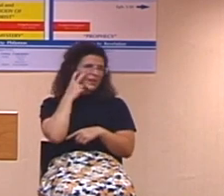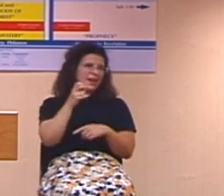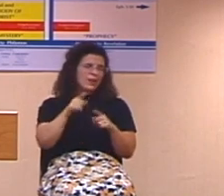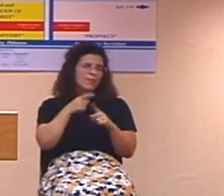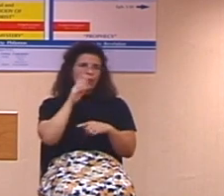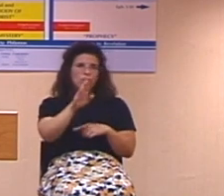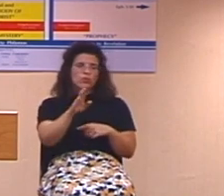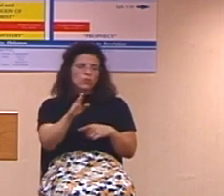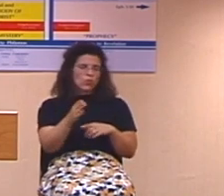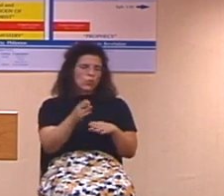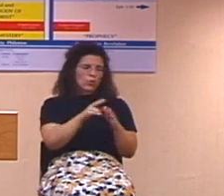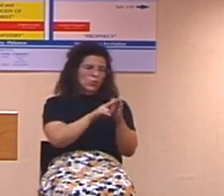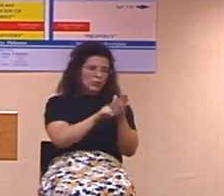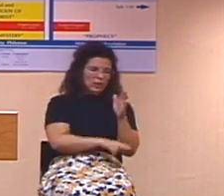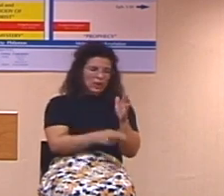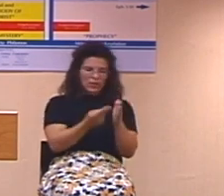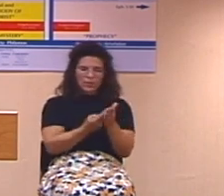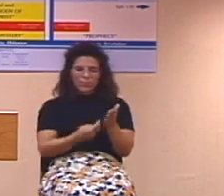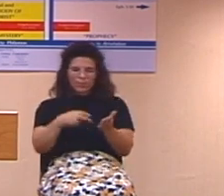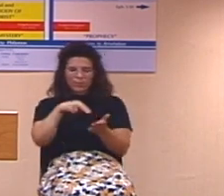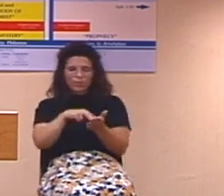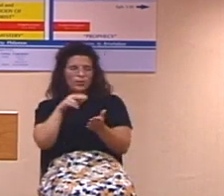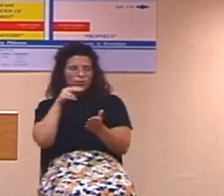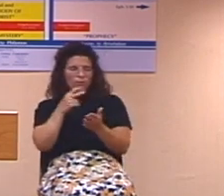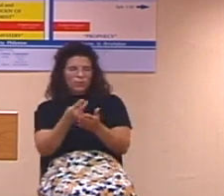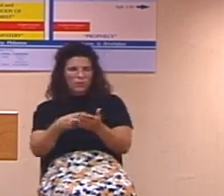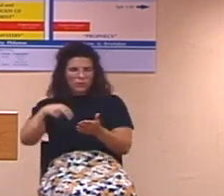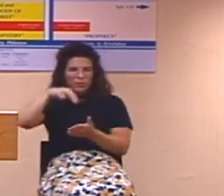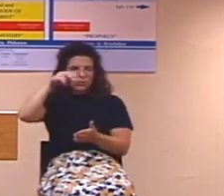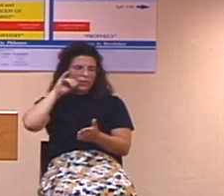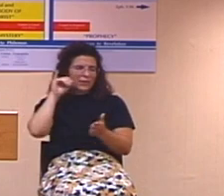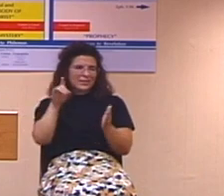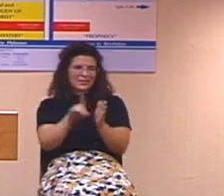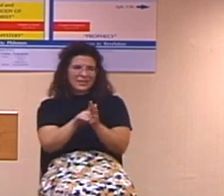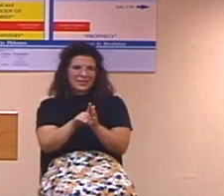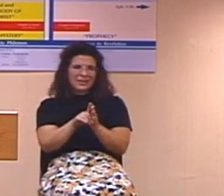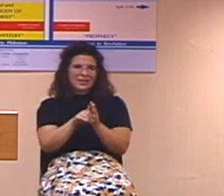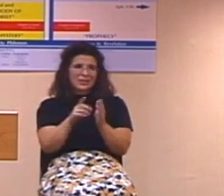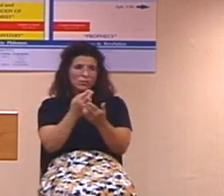your death, burial, and resurrection identity with Christ?